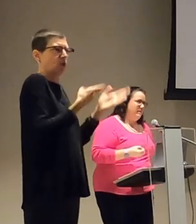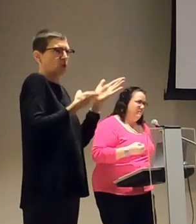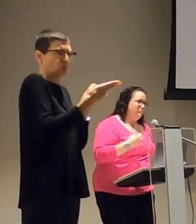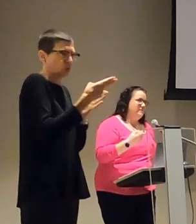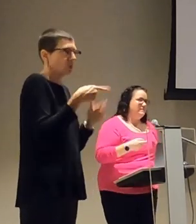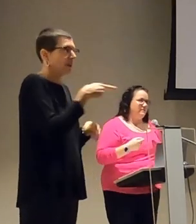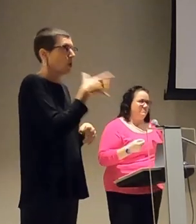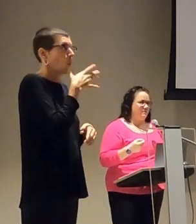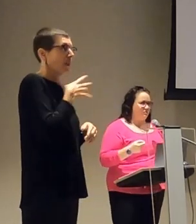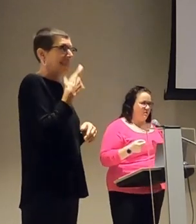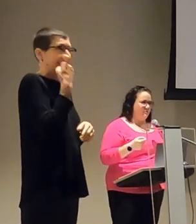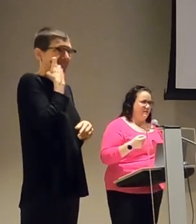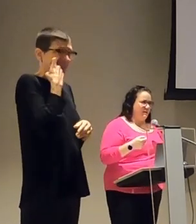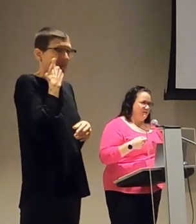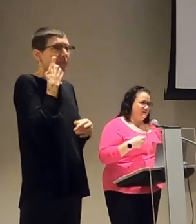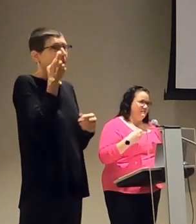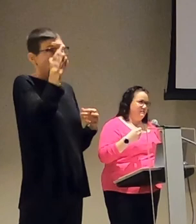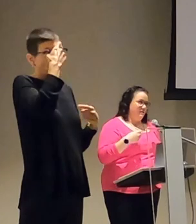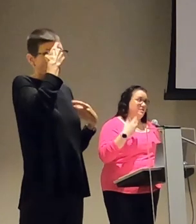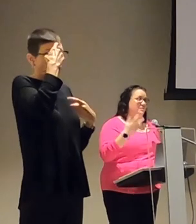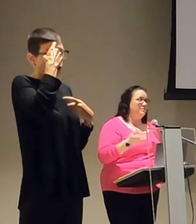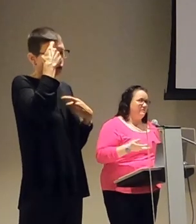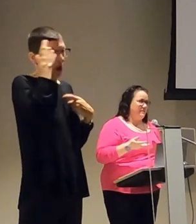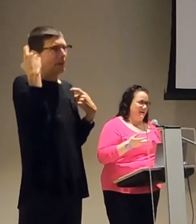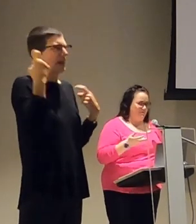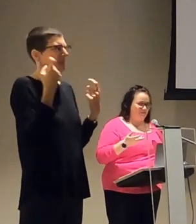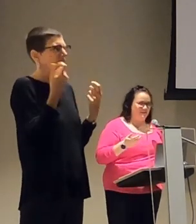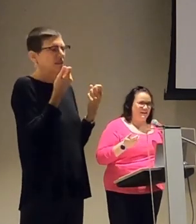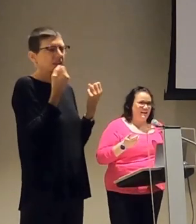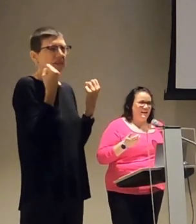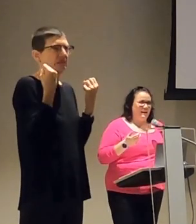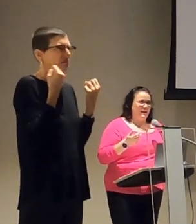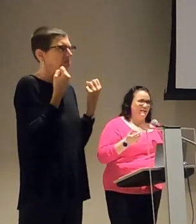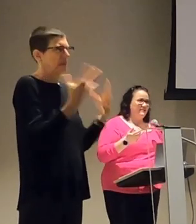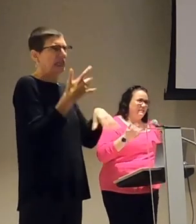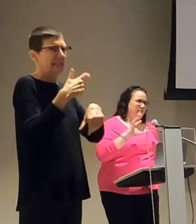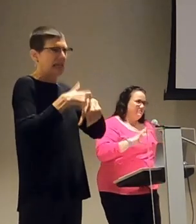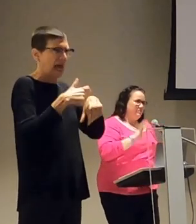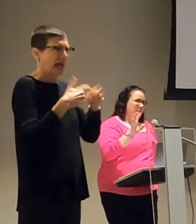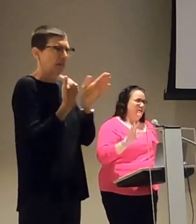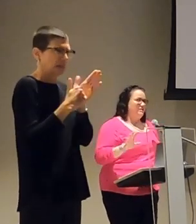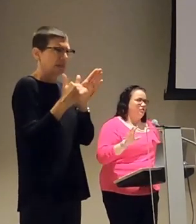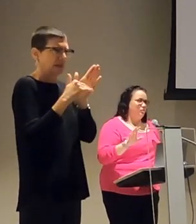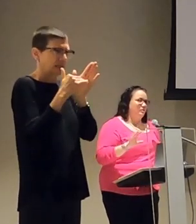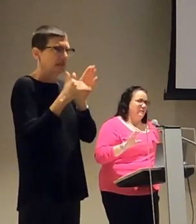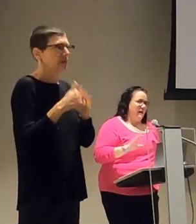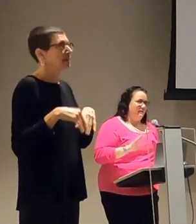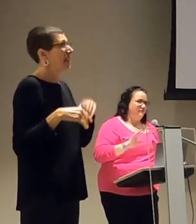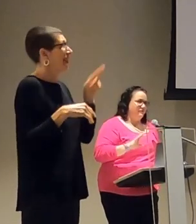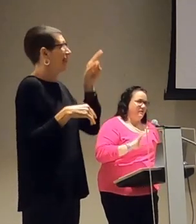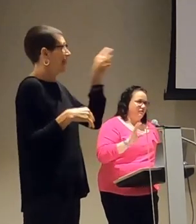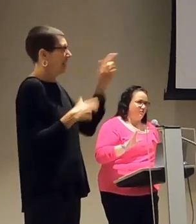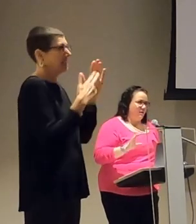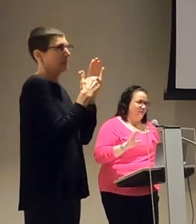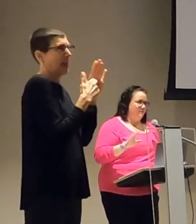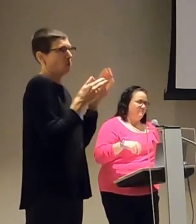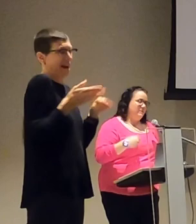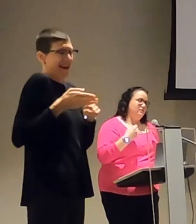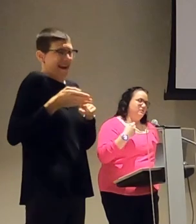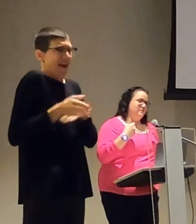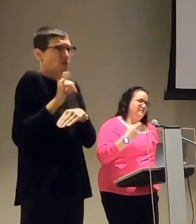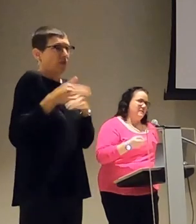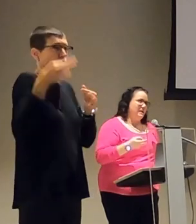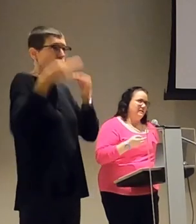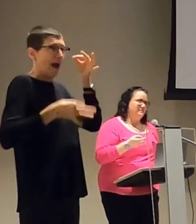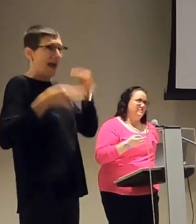this woman had recently been traumatized a number of times. And this was painted shortly after that trial.